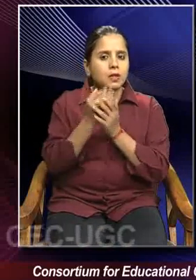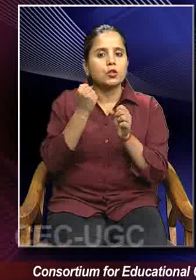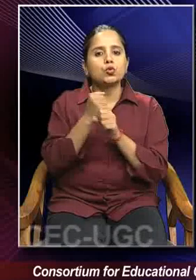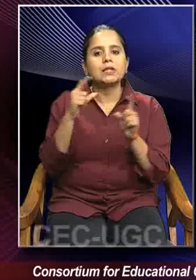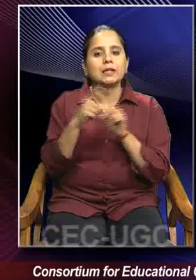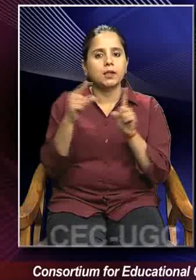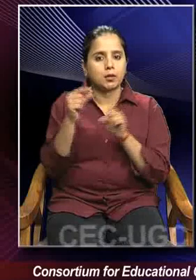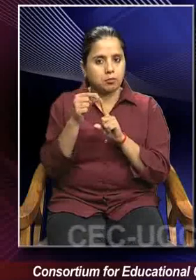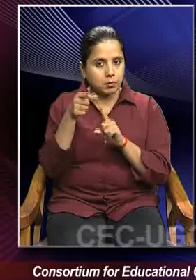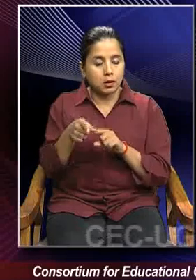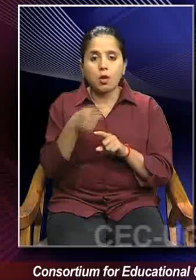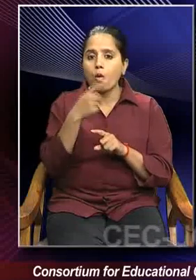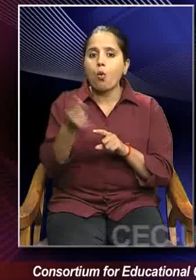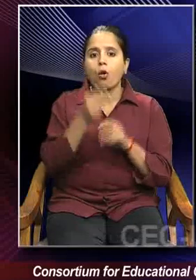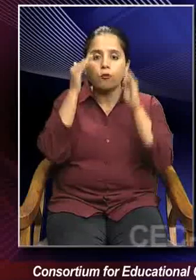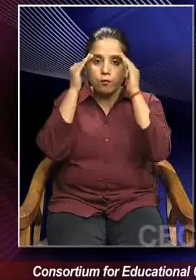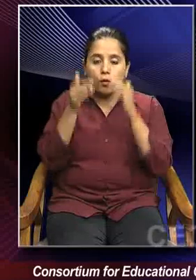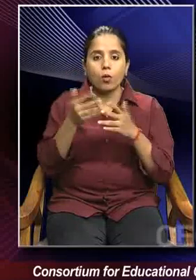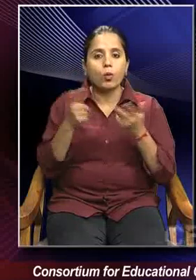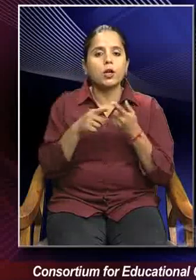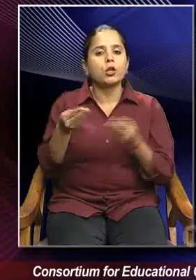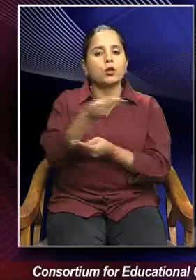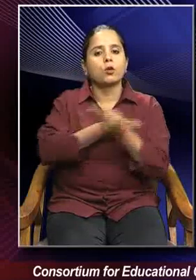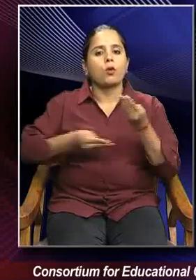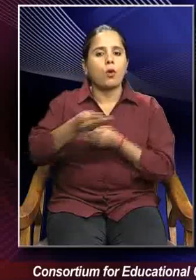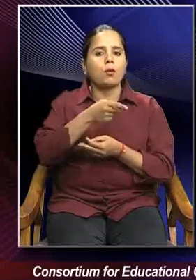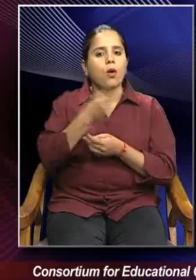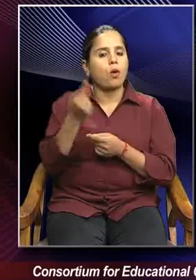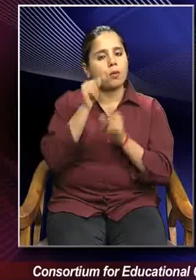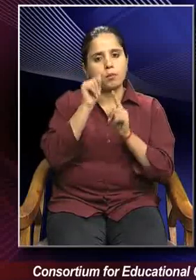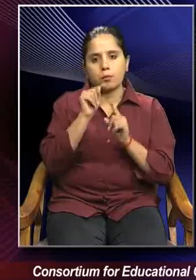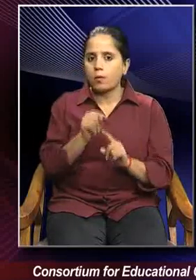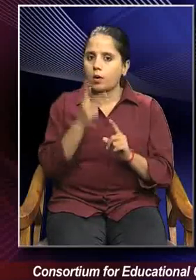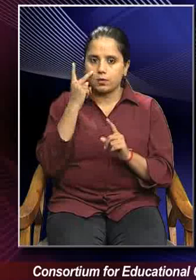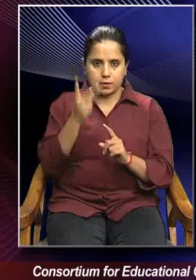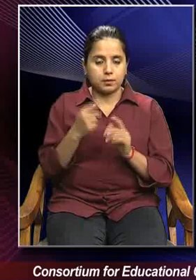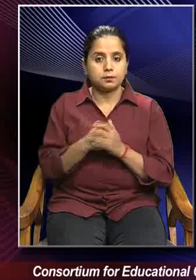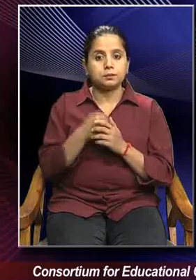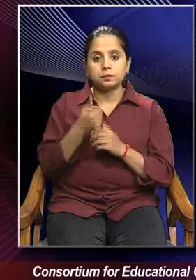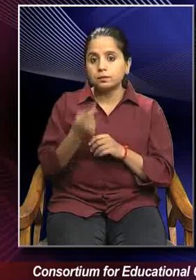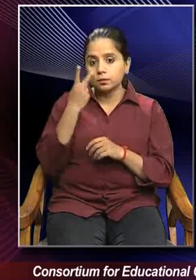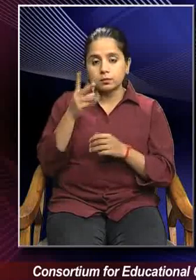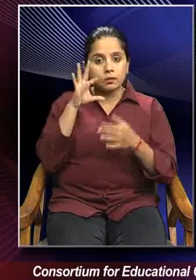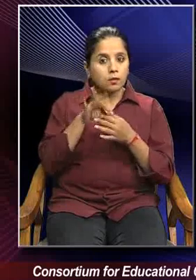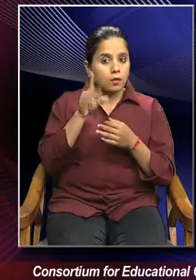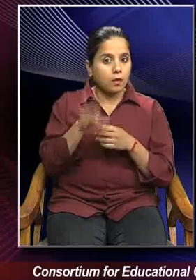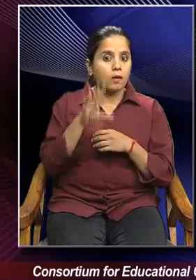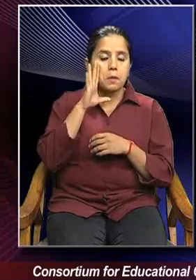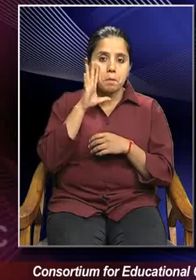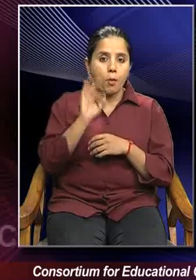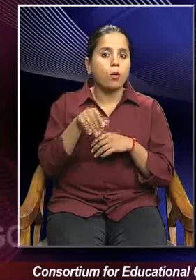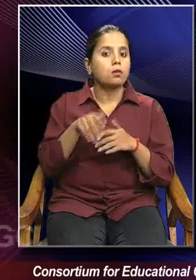GDP, which only concentrates on the economic indicators. So, it has very important